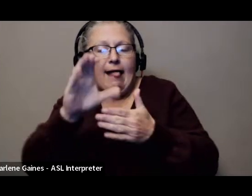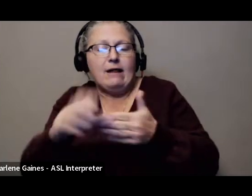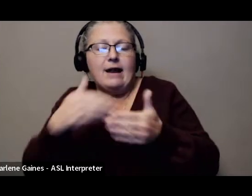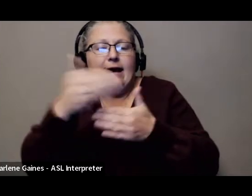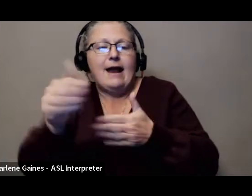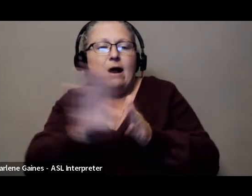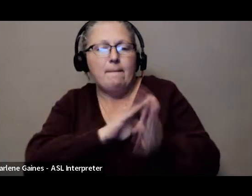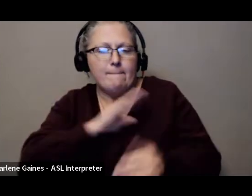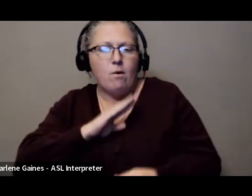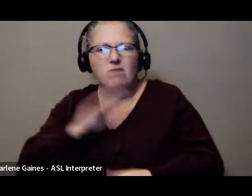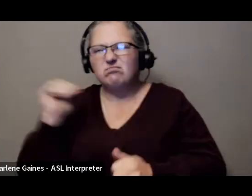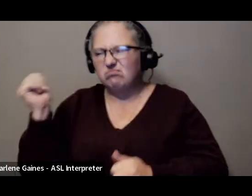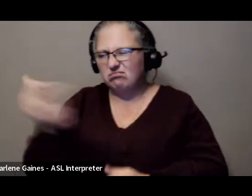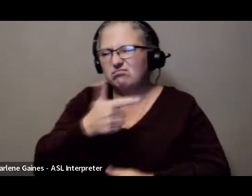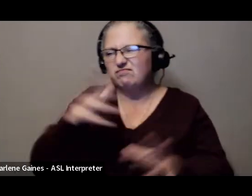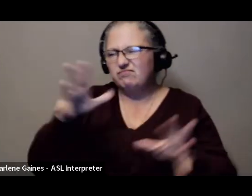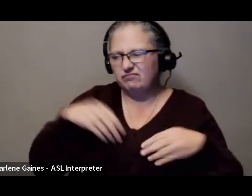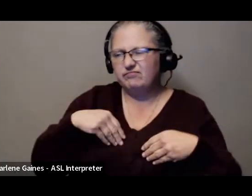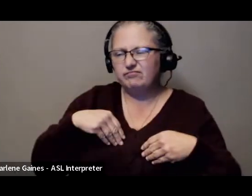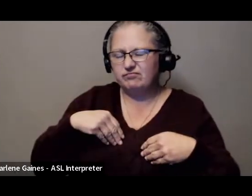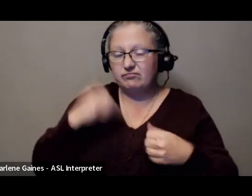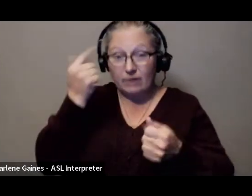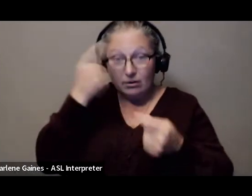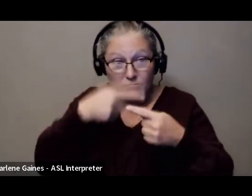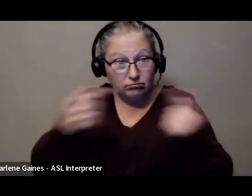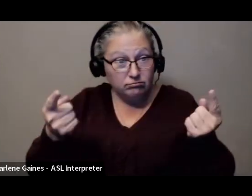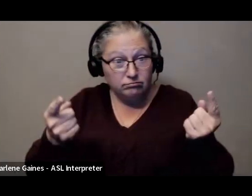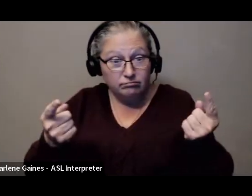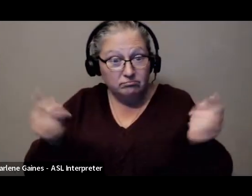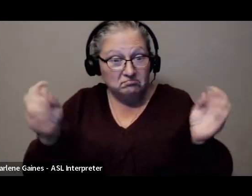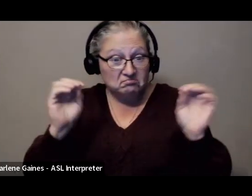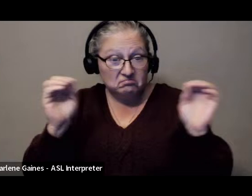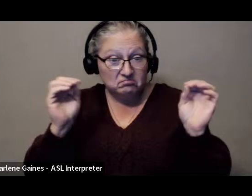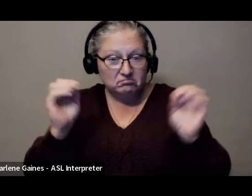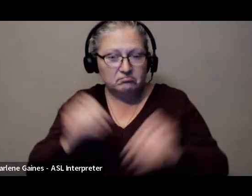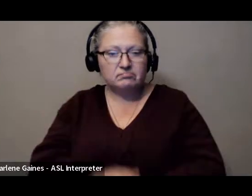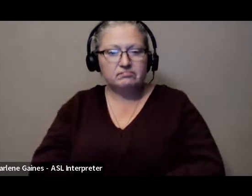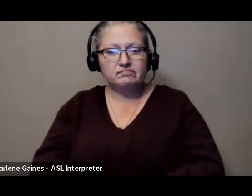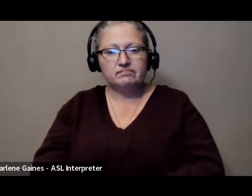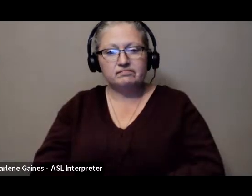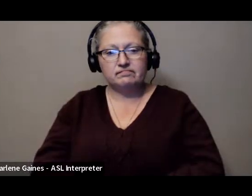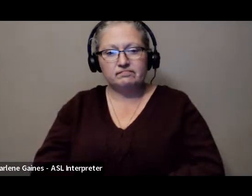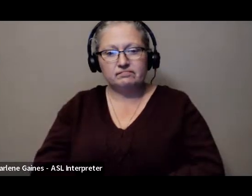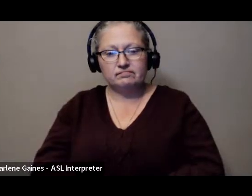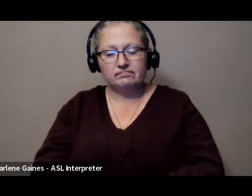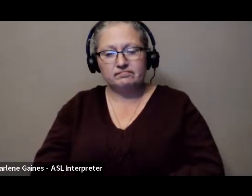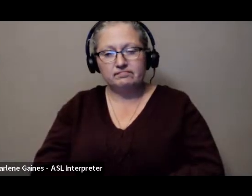I think we're all okay with that. Yeah. Anybody opposed? No.